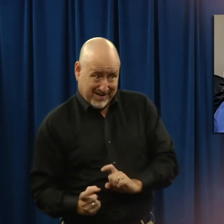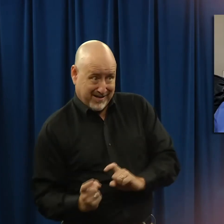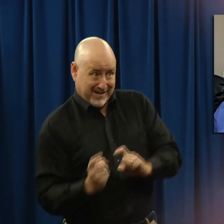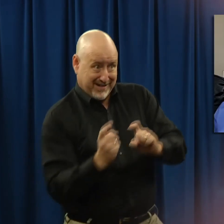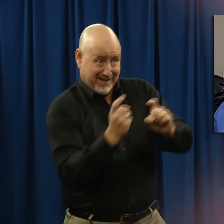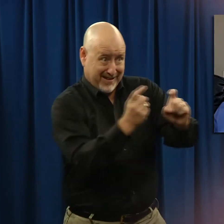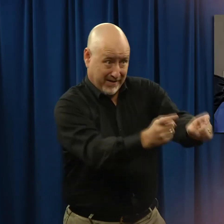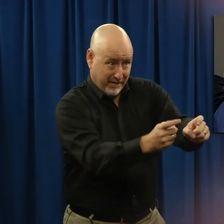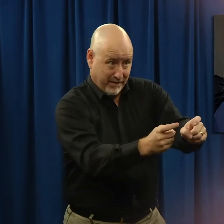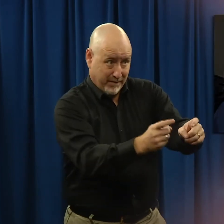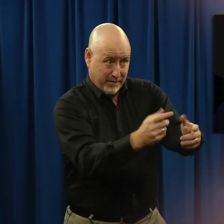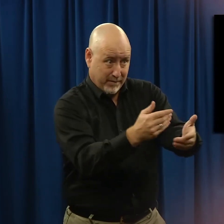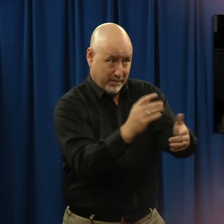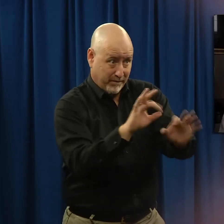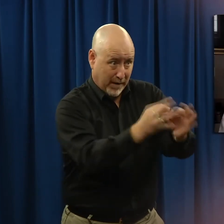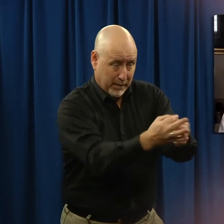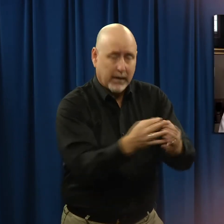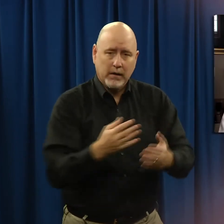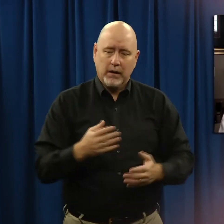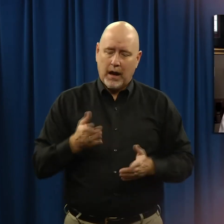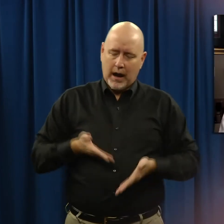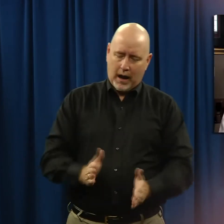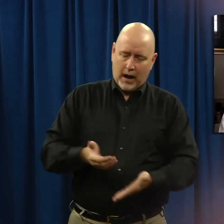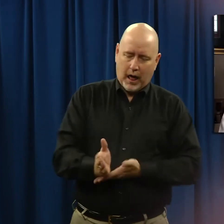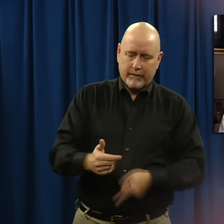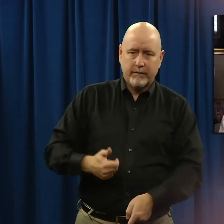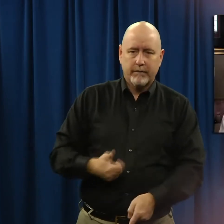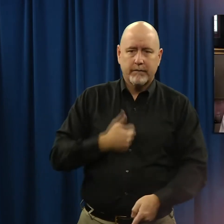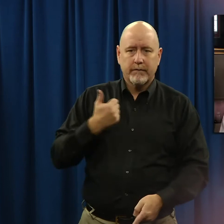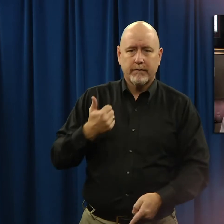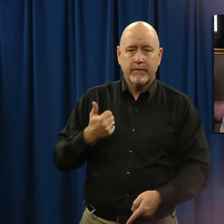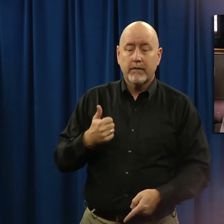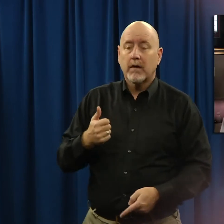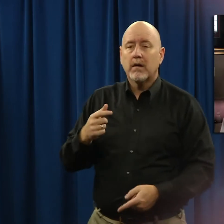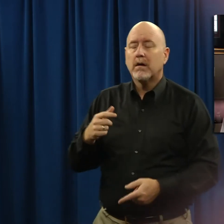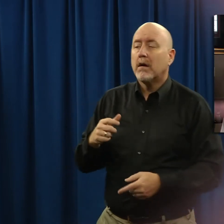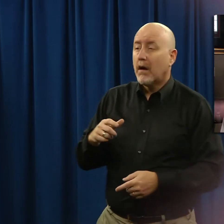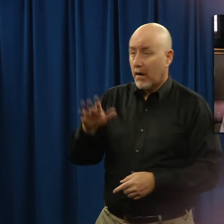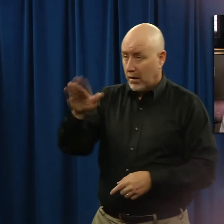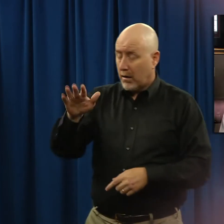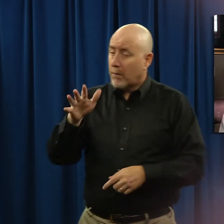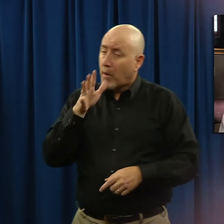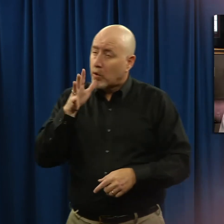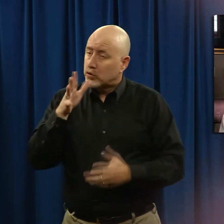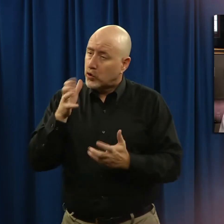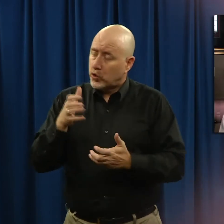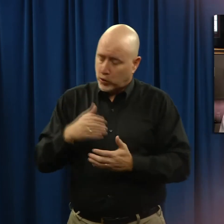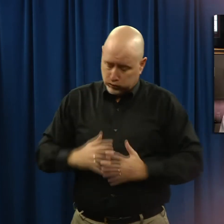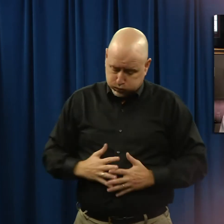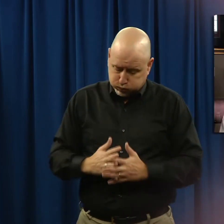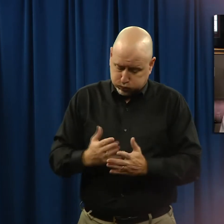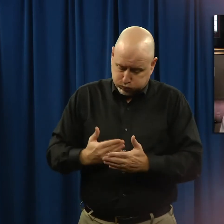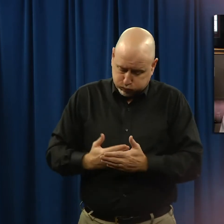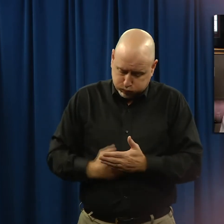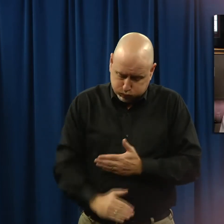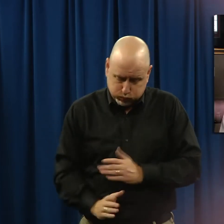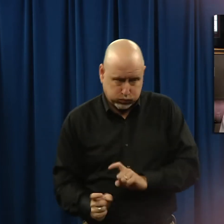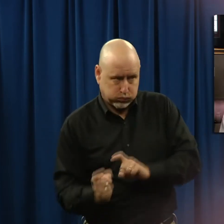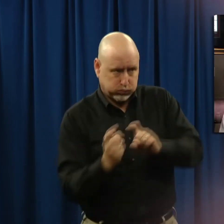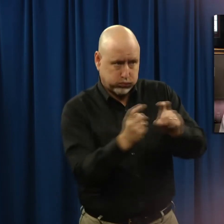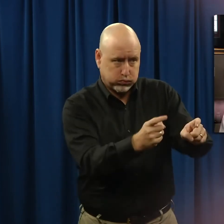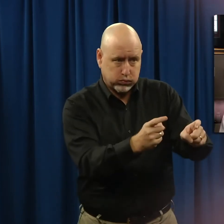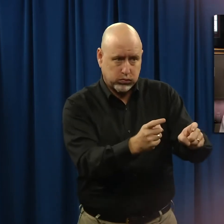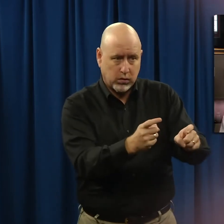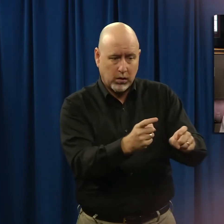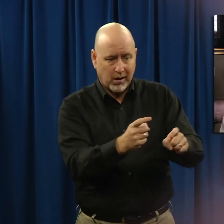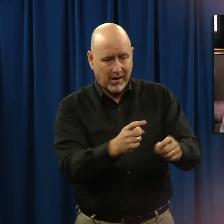child life. In mothers who are willing to bear children and give them up for adoption, they bring to